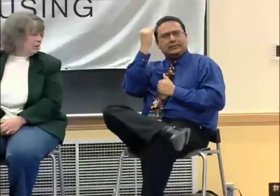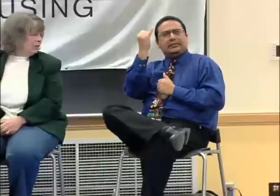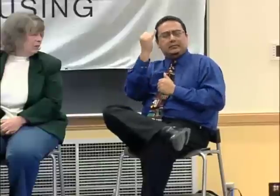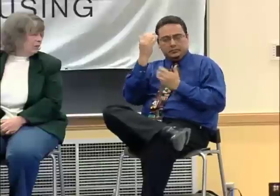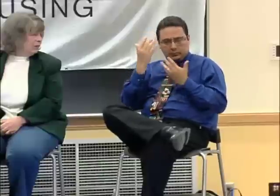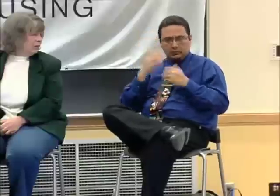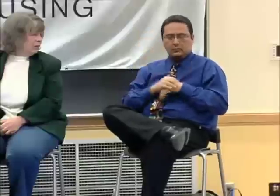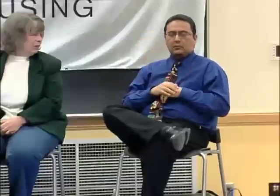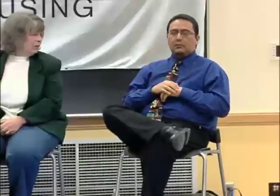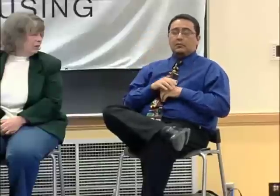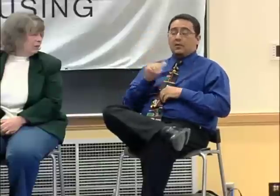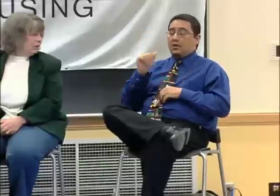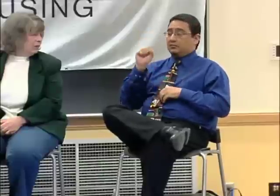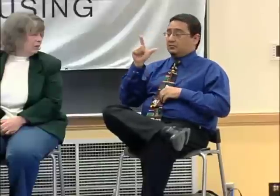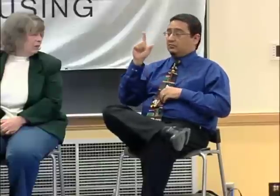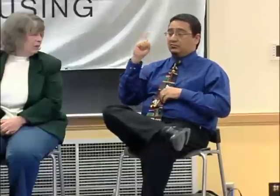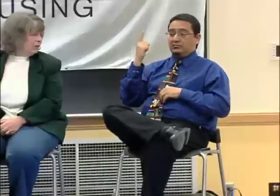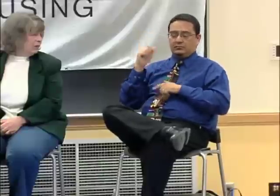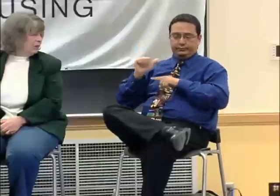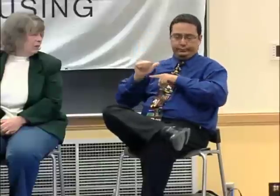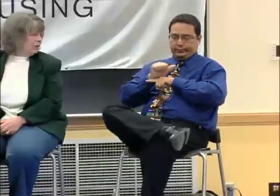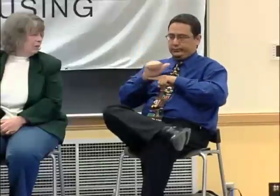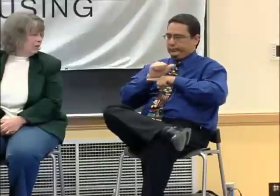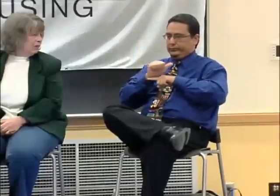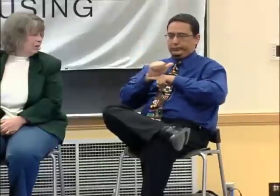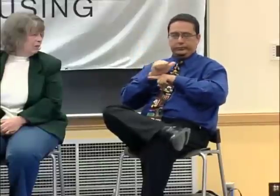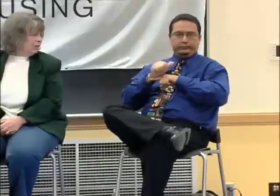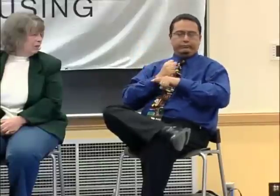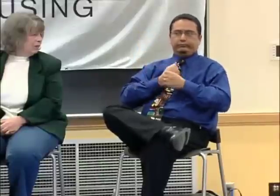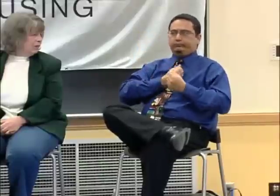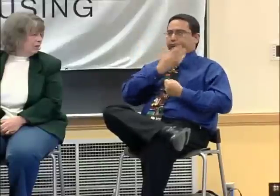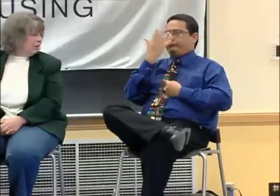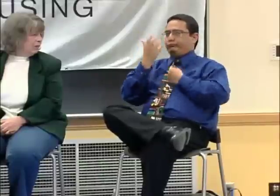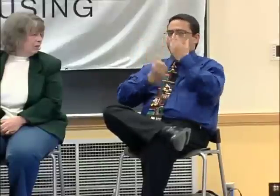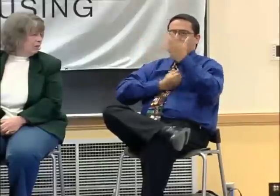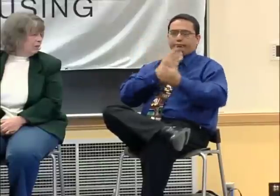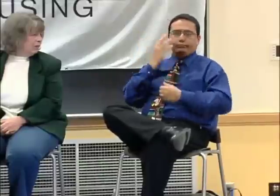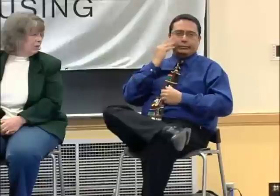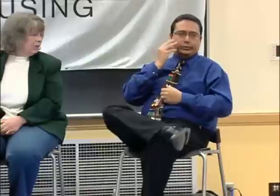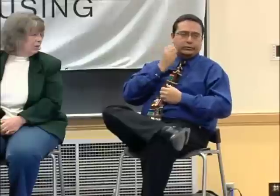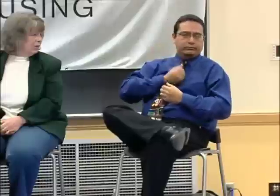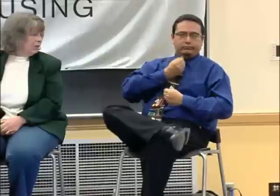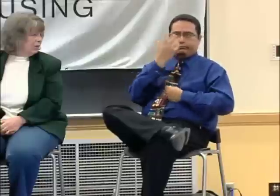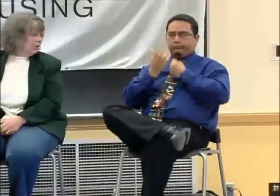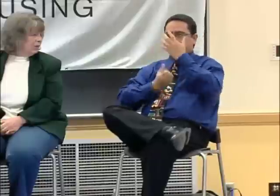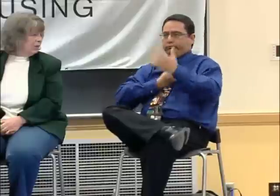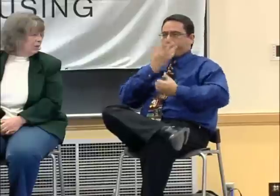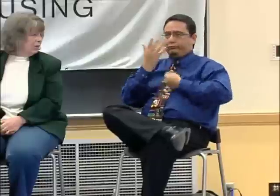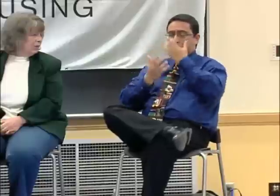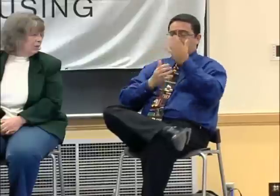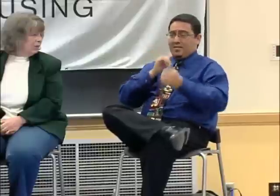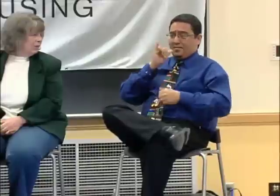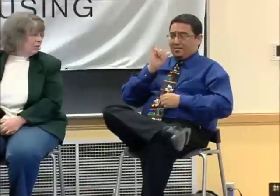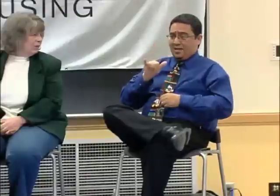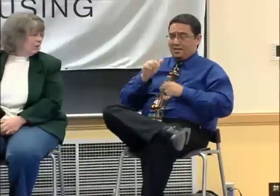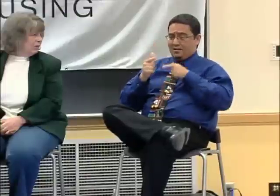Also, another way could be if you practice and use the ASL first, and you talk about